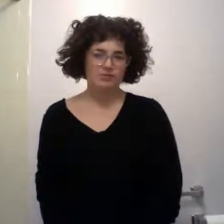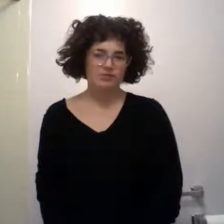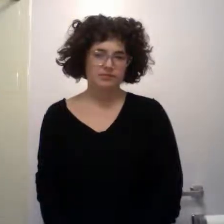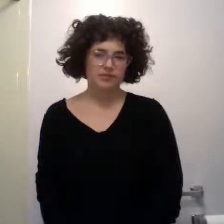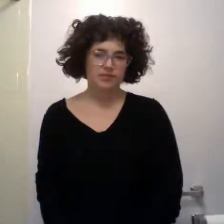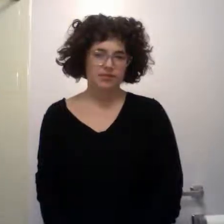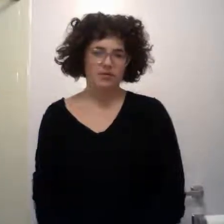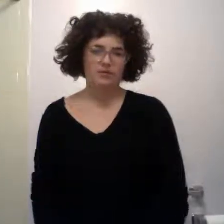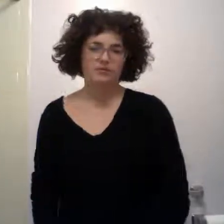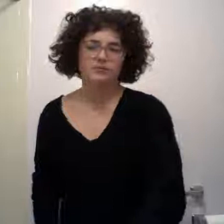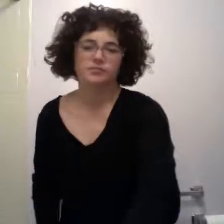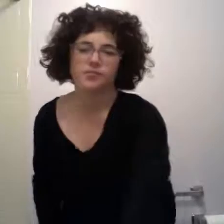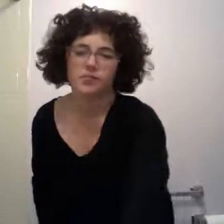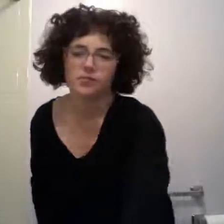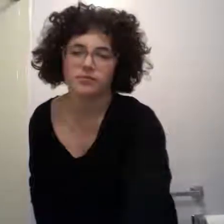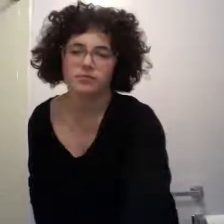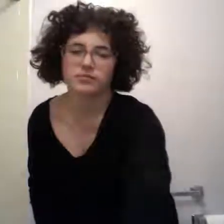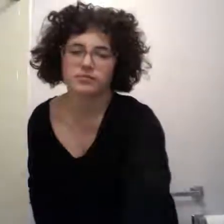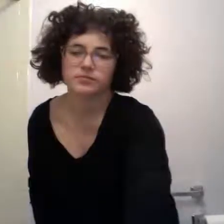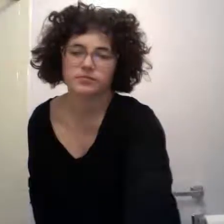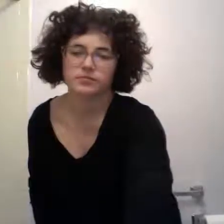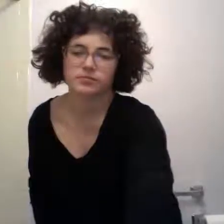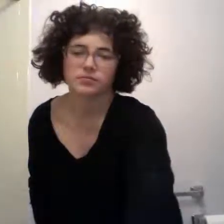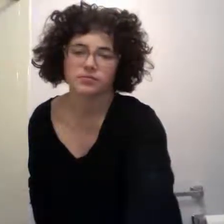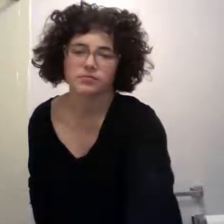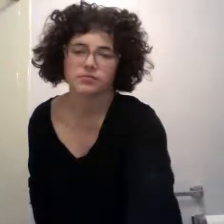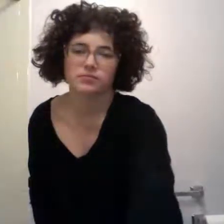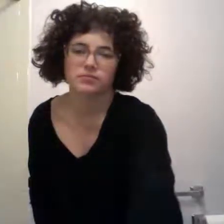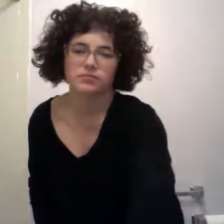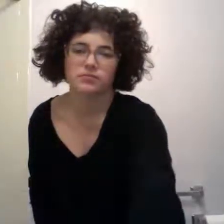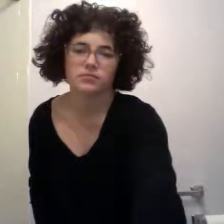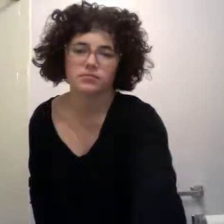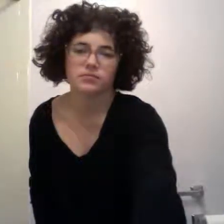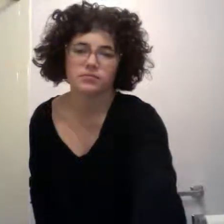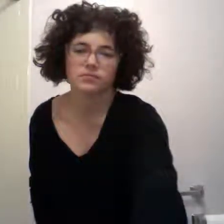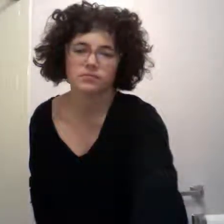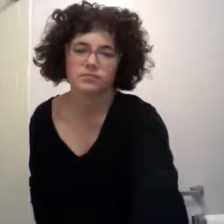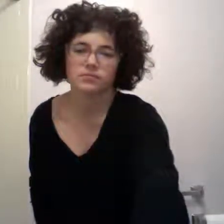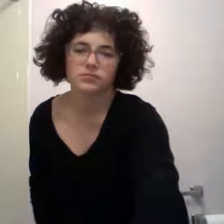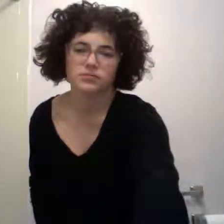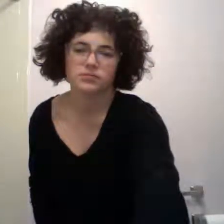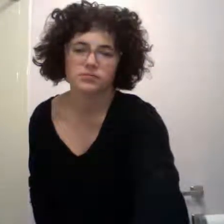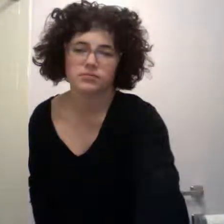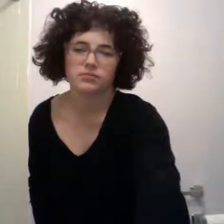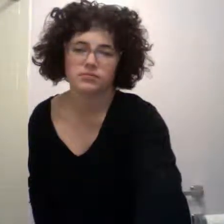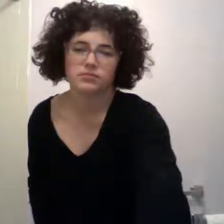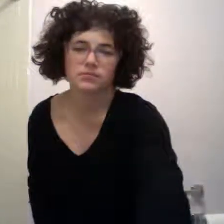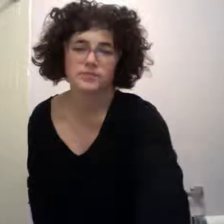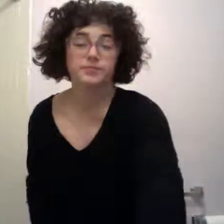garment together, or you can complete the entire garment and then put your zipper in.